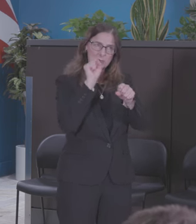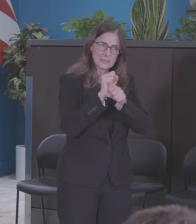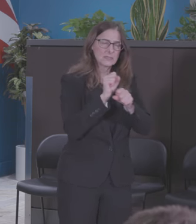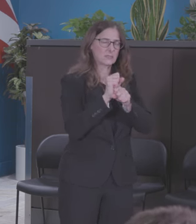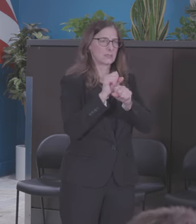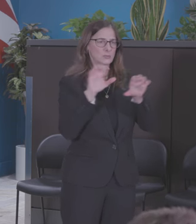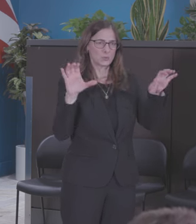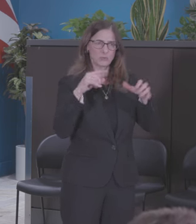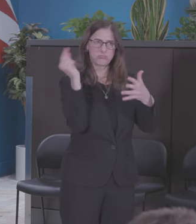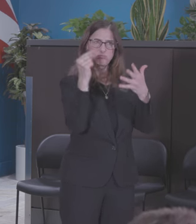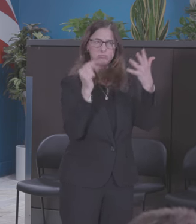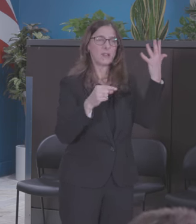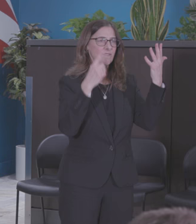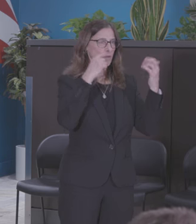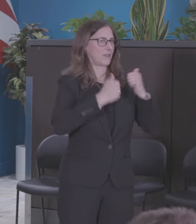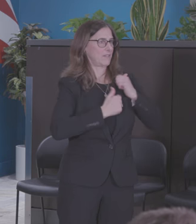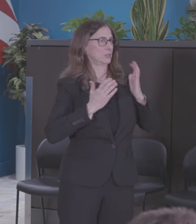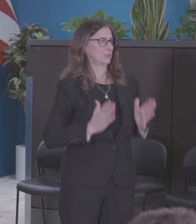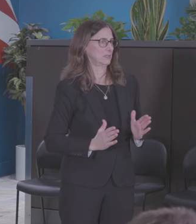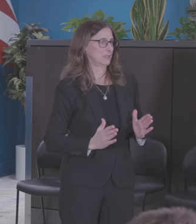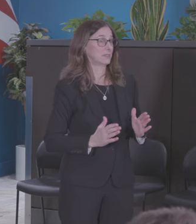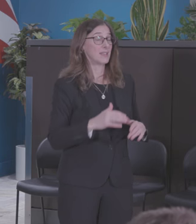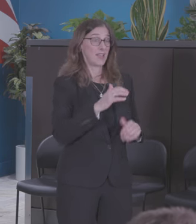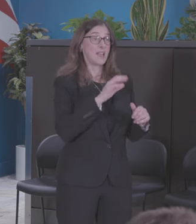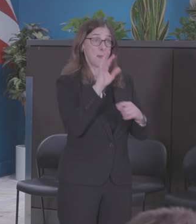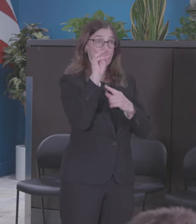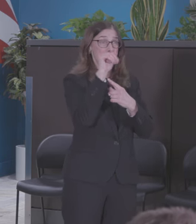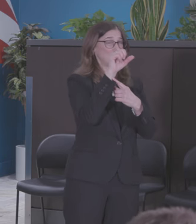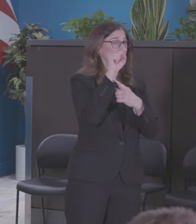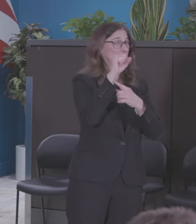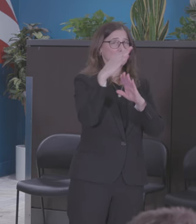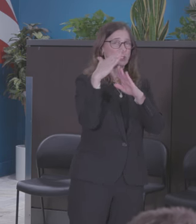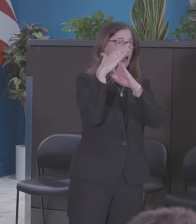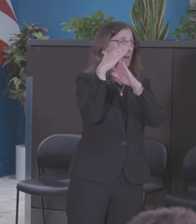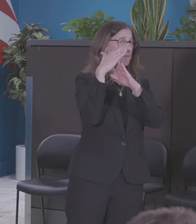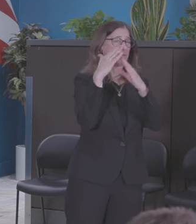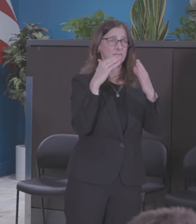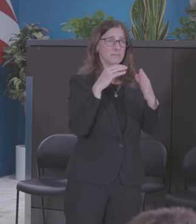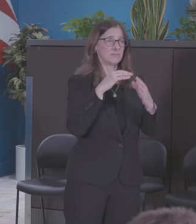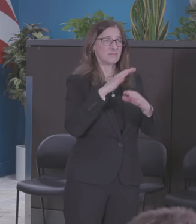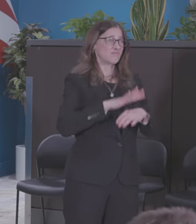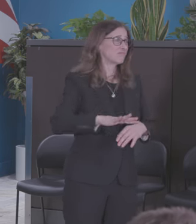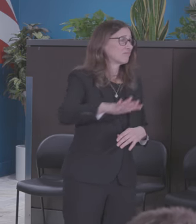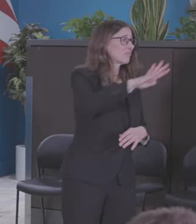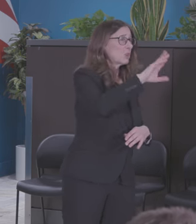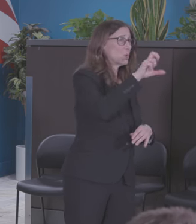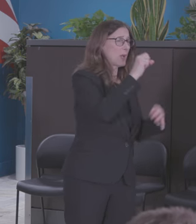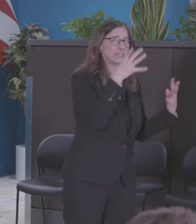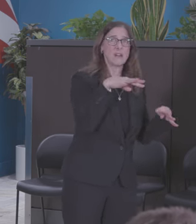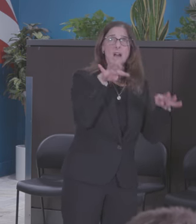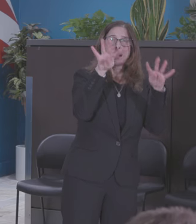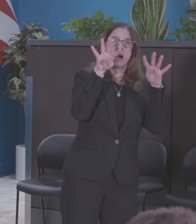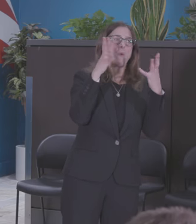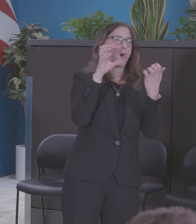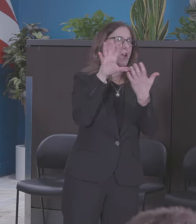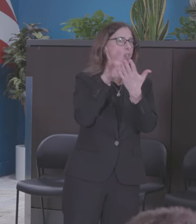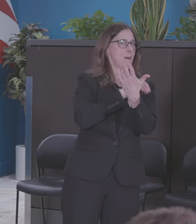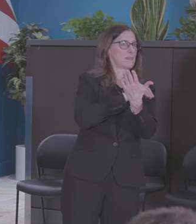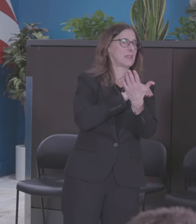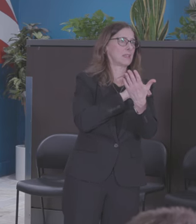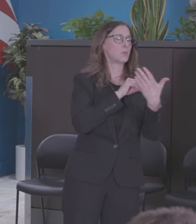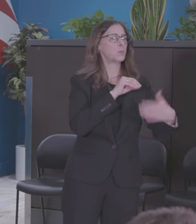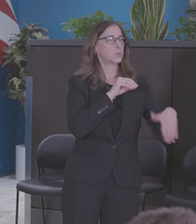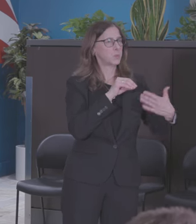know, Massachusetts is the example that all the other states try to emulate. They've passed so